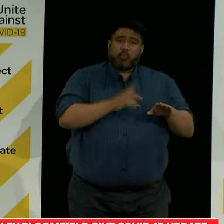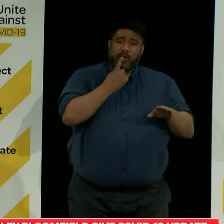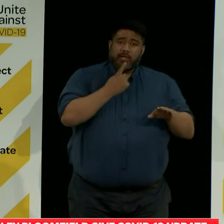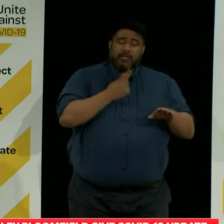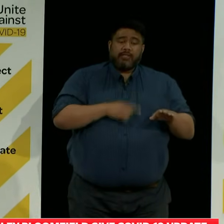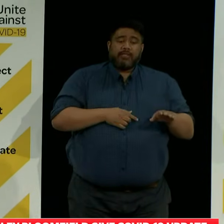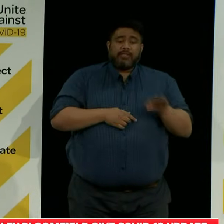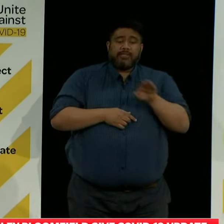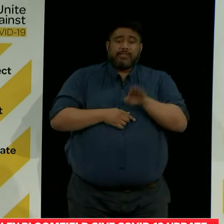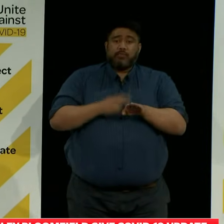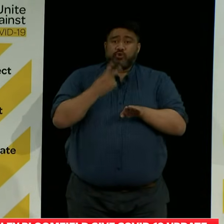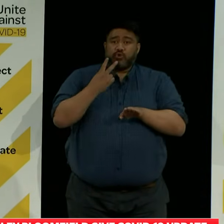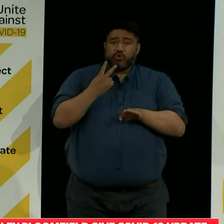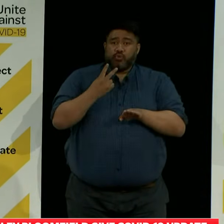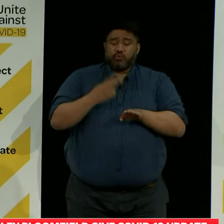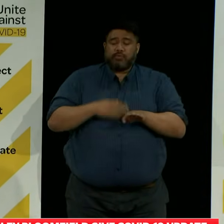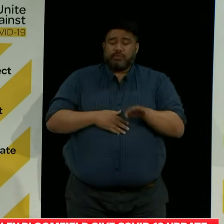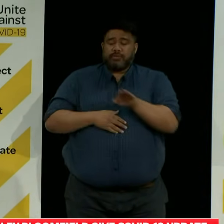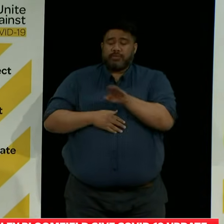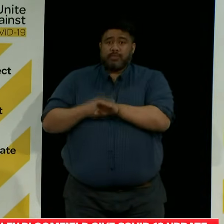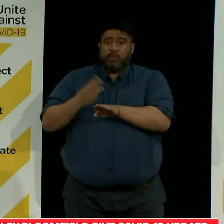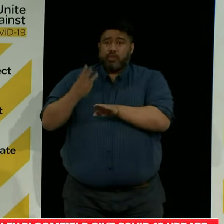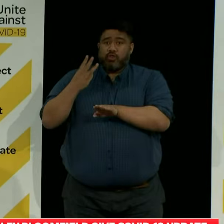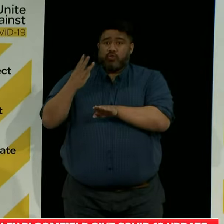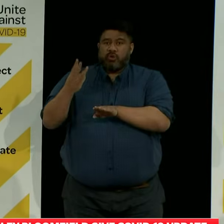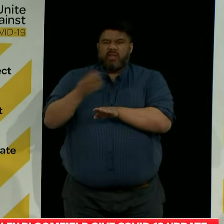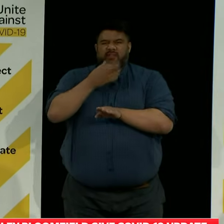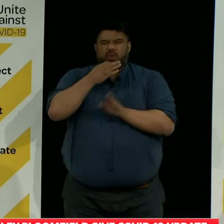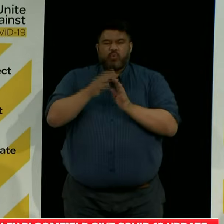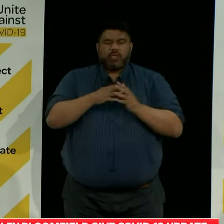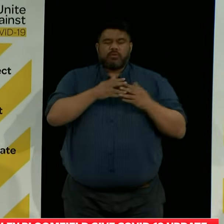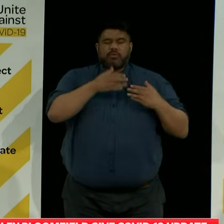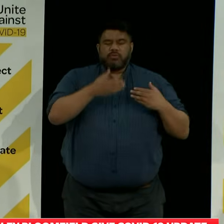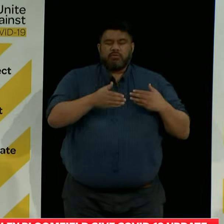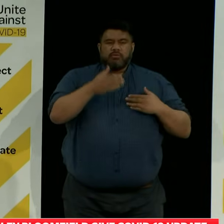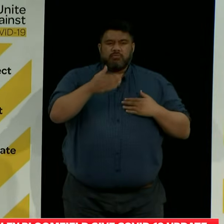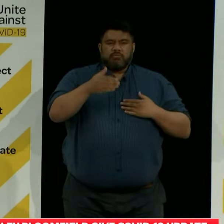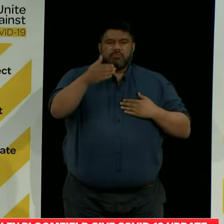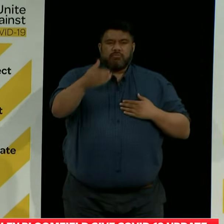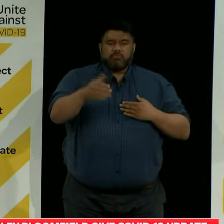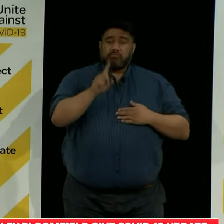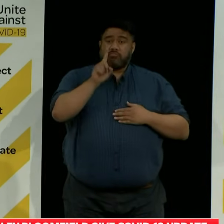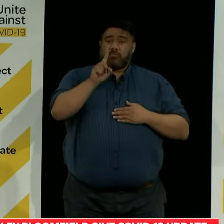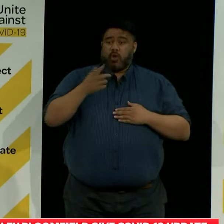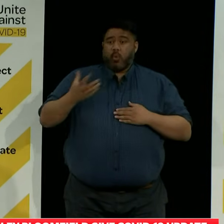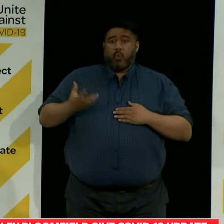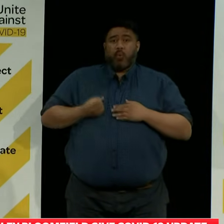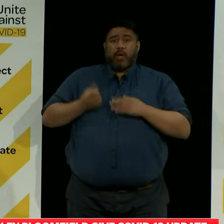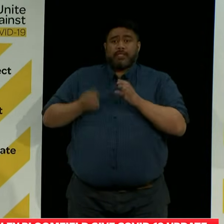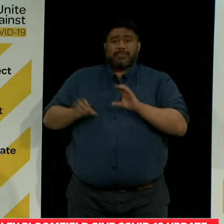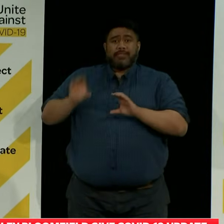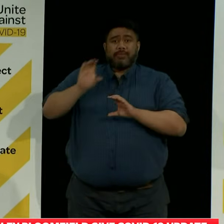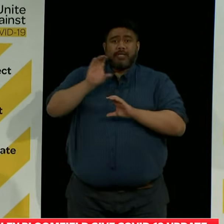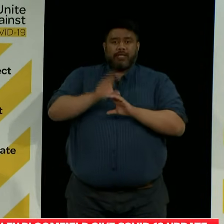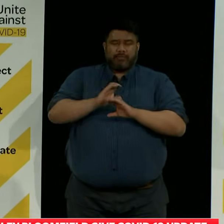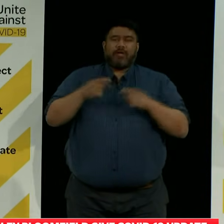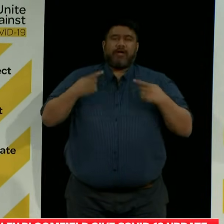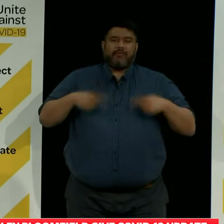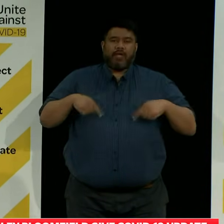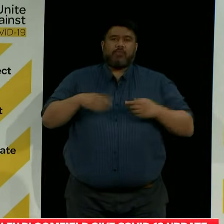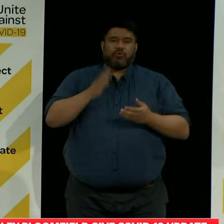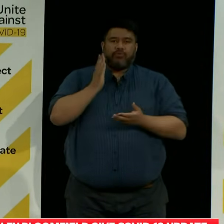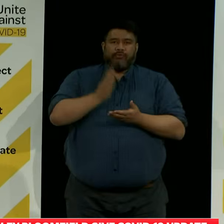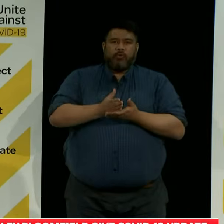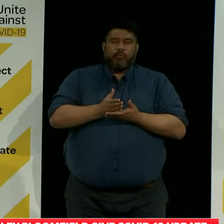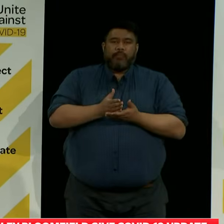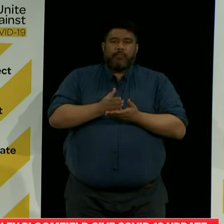set out over the next few weeks, I can confirm that the wage subsidy will continue to be available on the current settings. Auckland